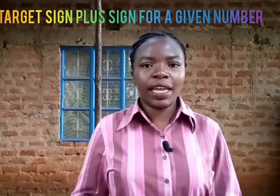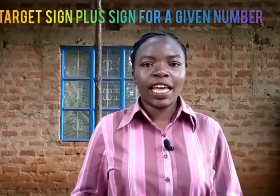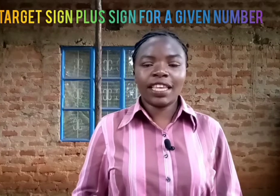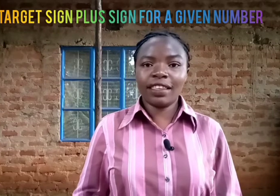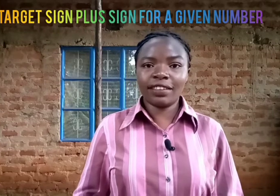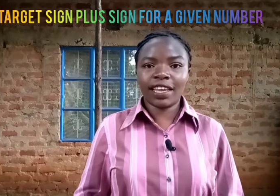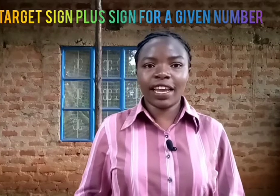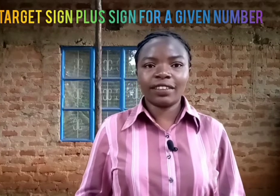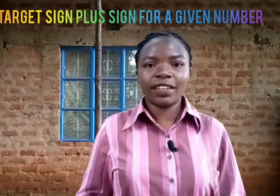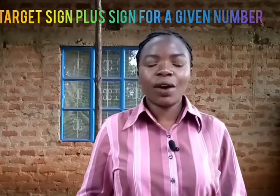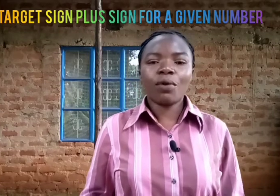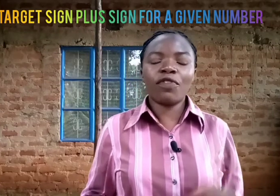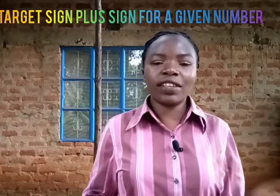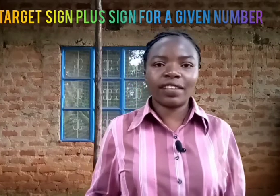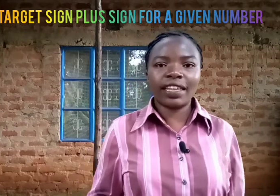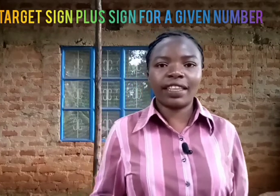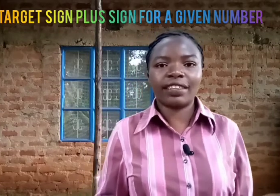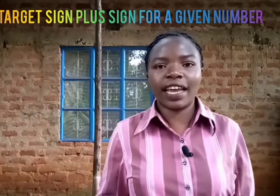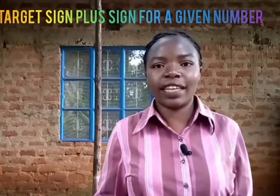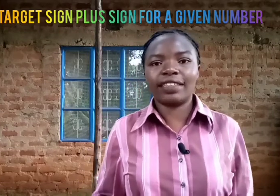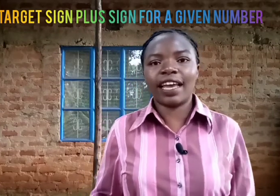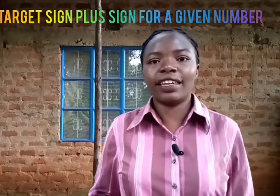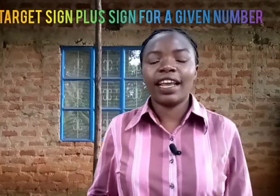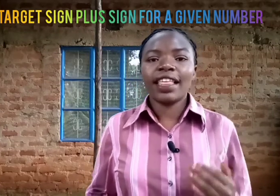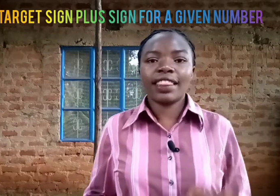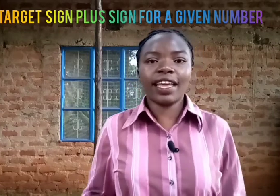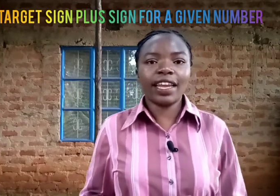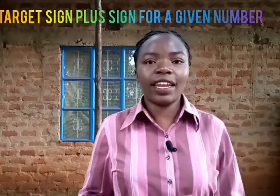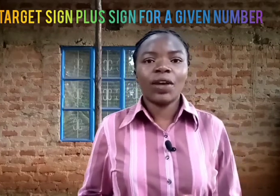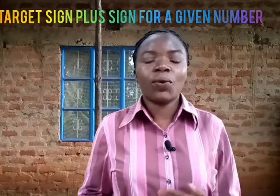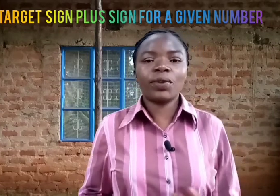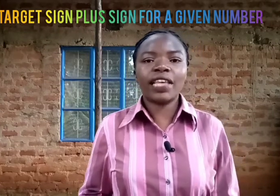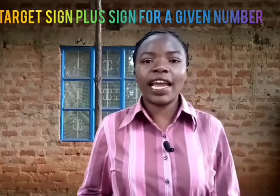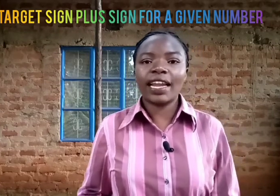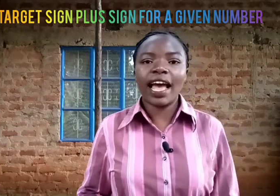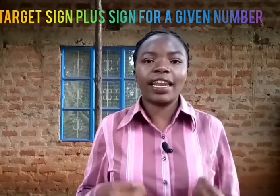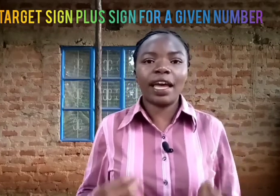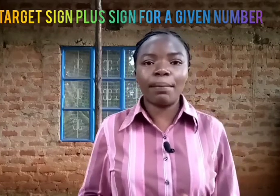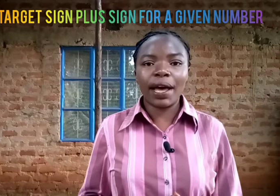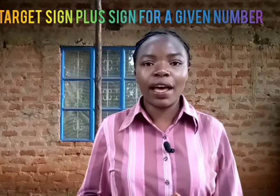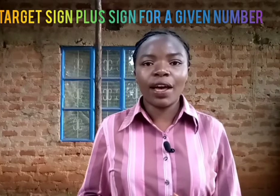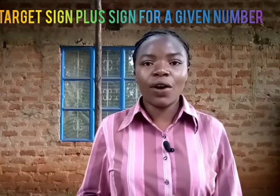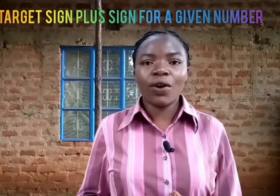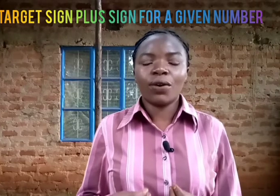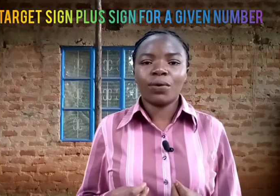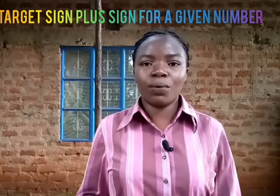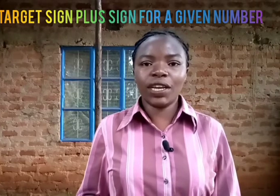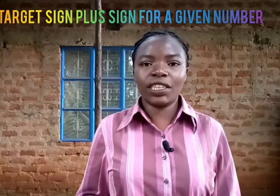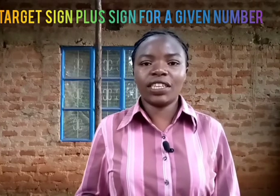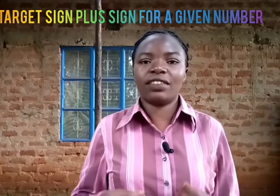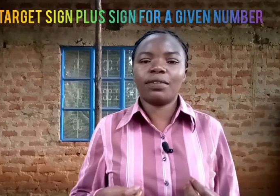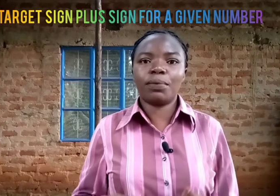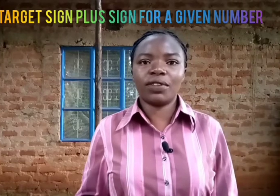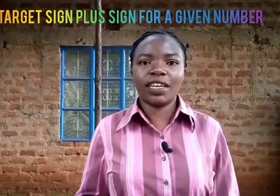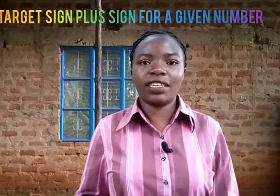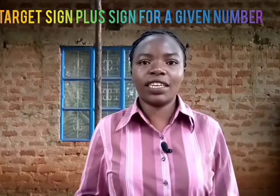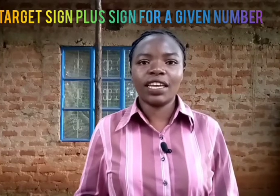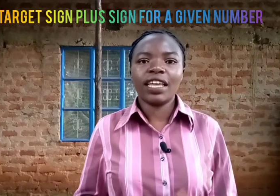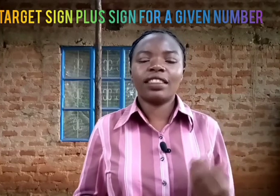In this case, we first sign the target sign, then we sign a number which is representing the